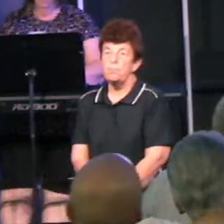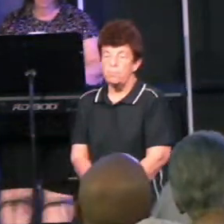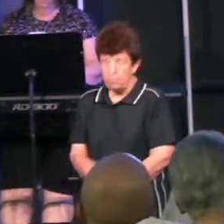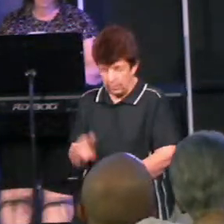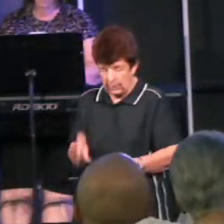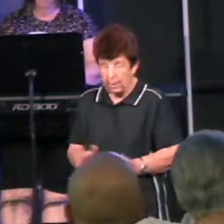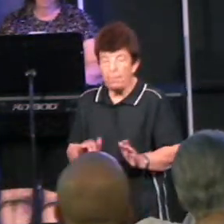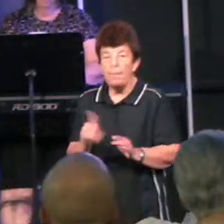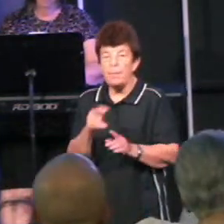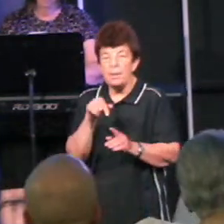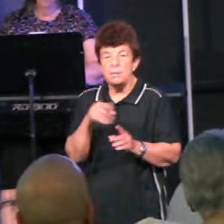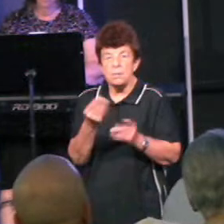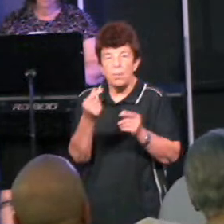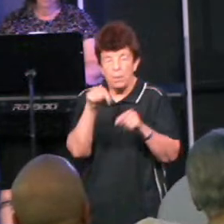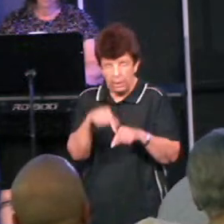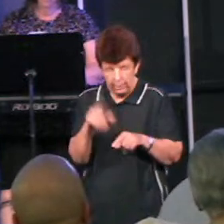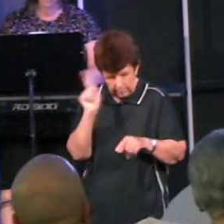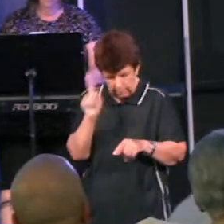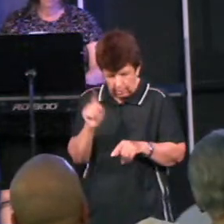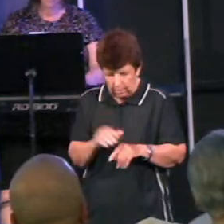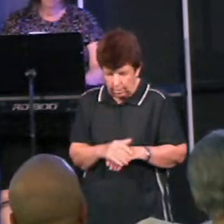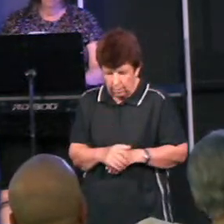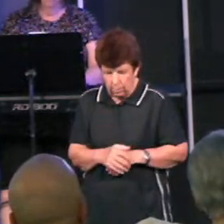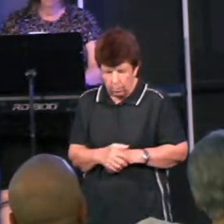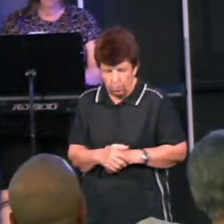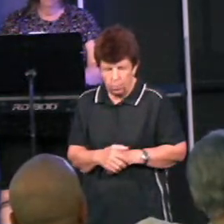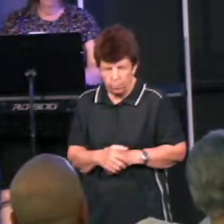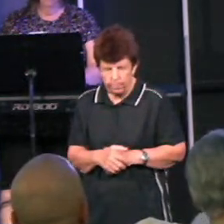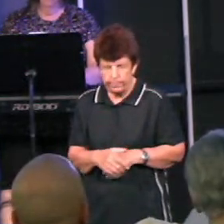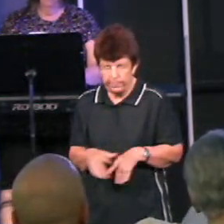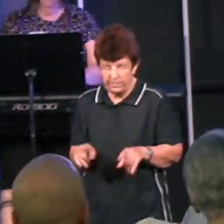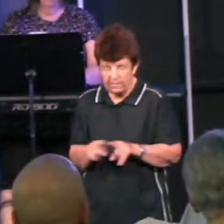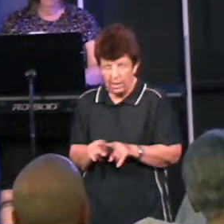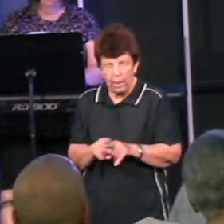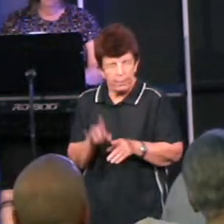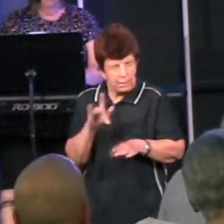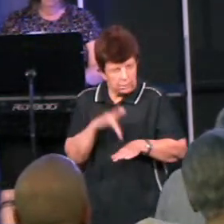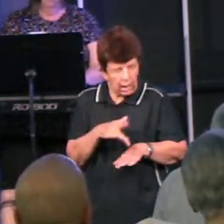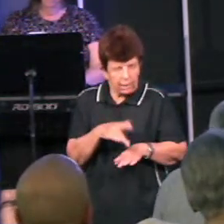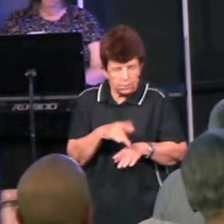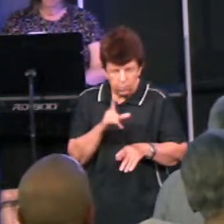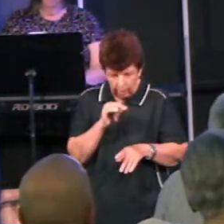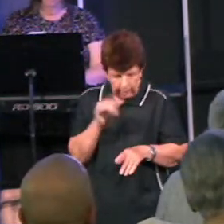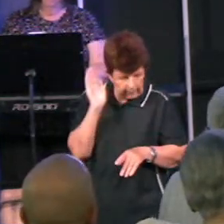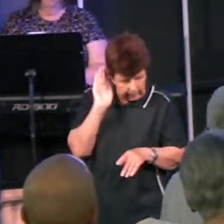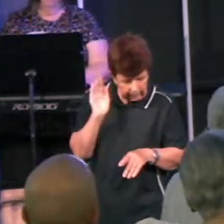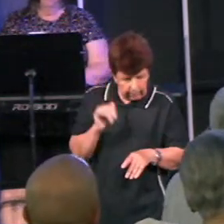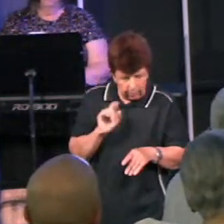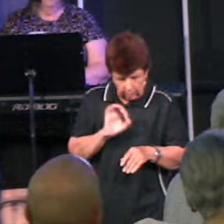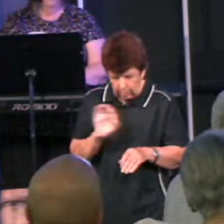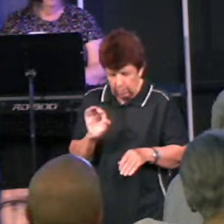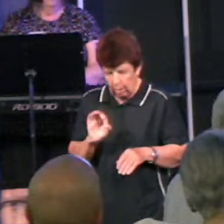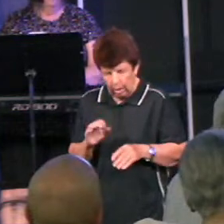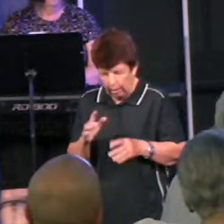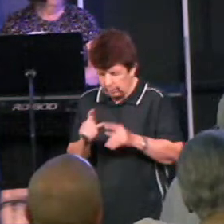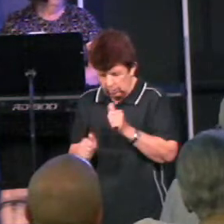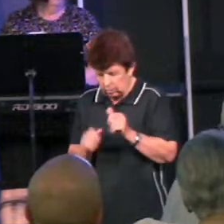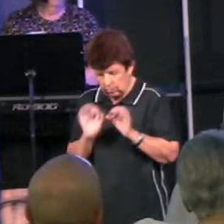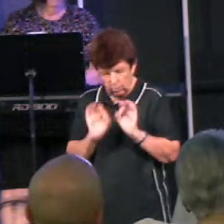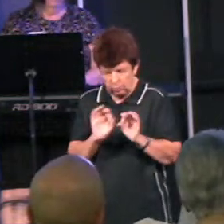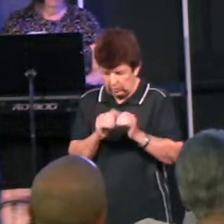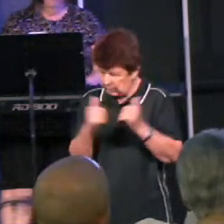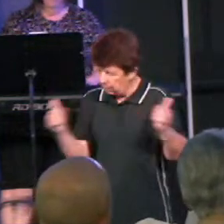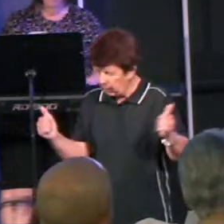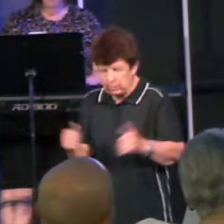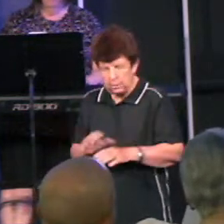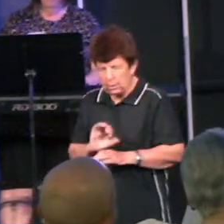there may be someone here today that just has been touched by Dylan's message about there is no favouritism, God loves us